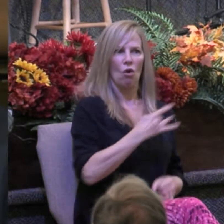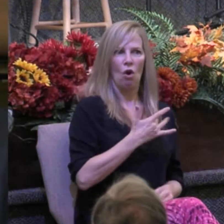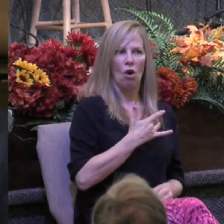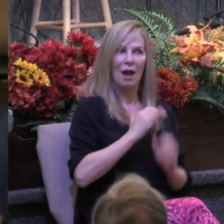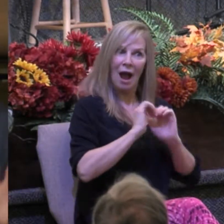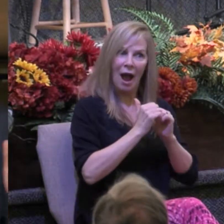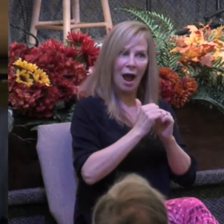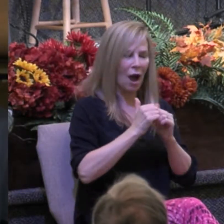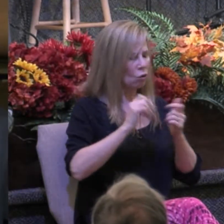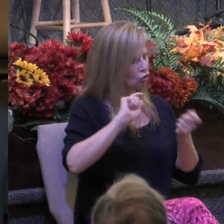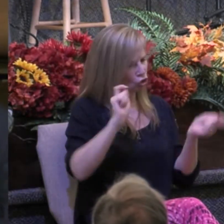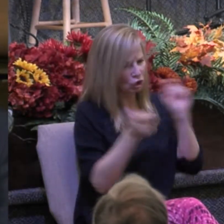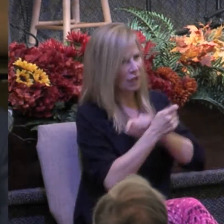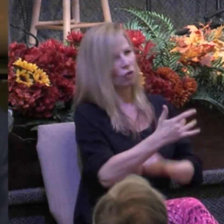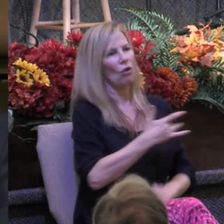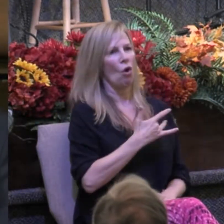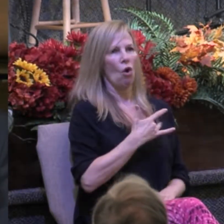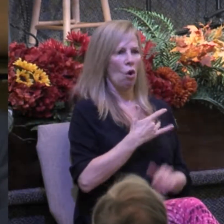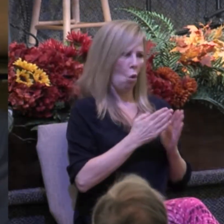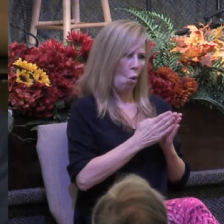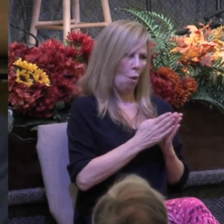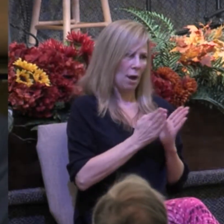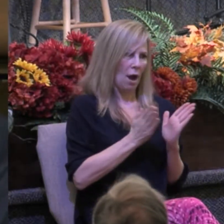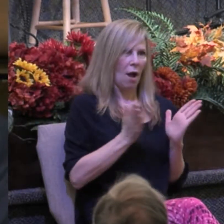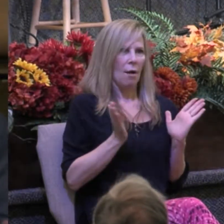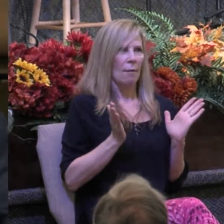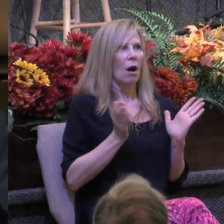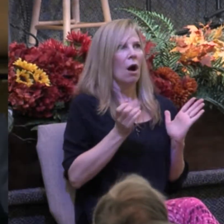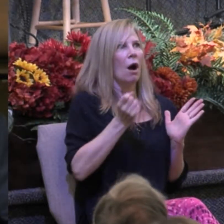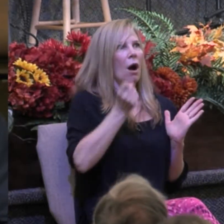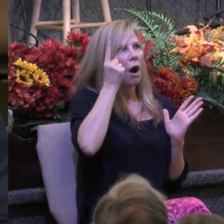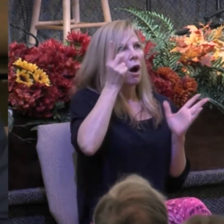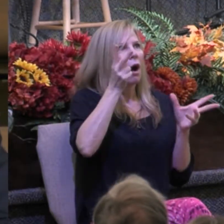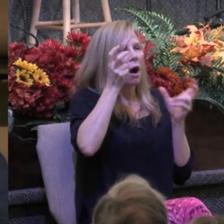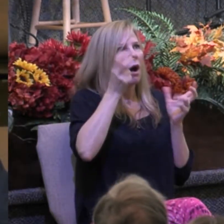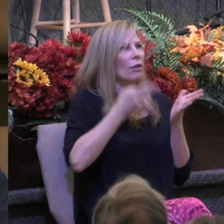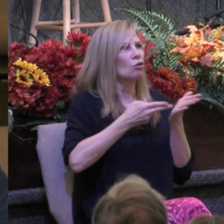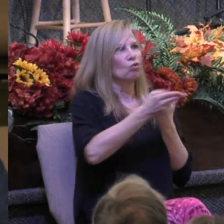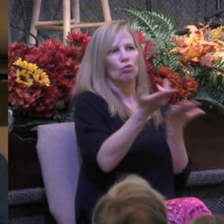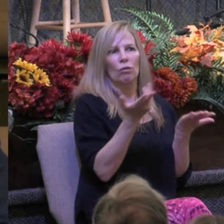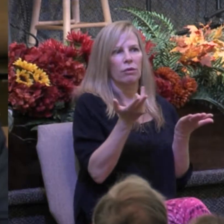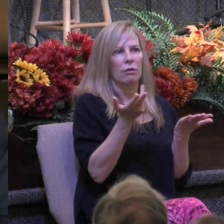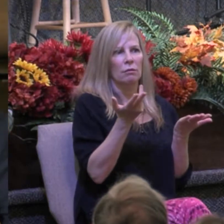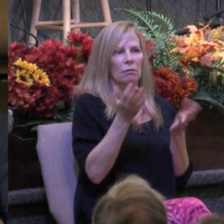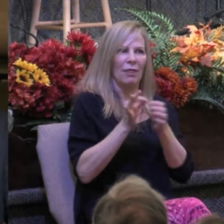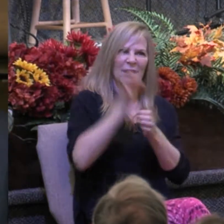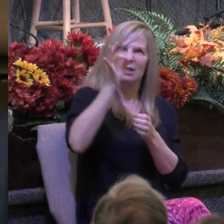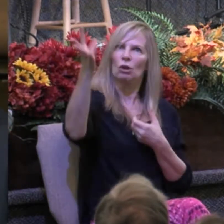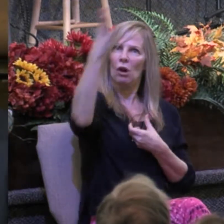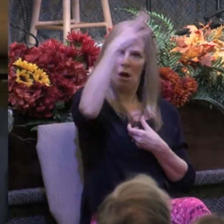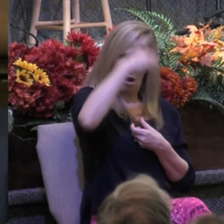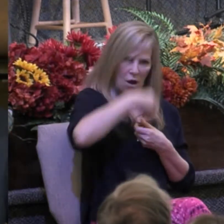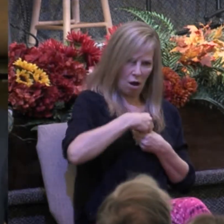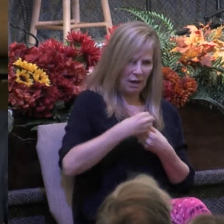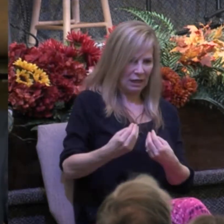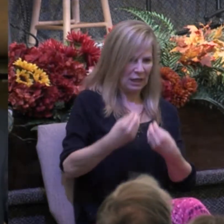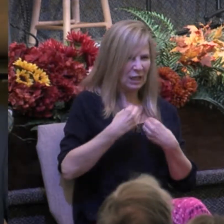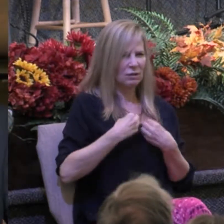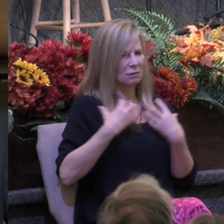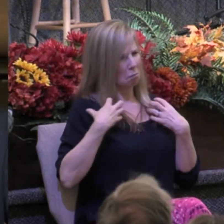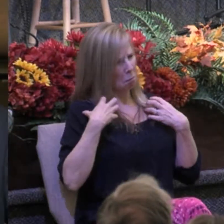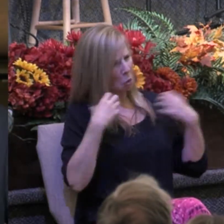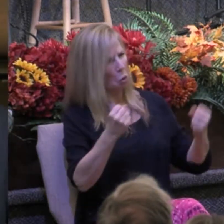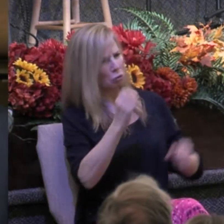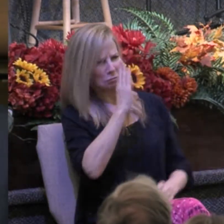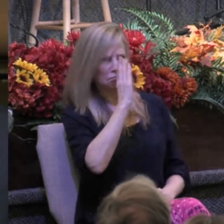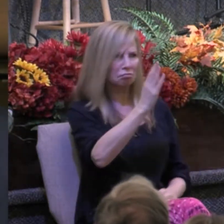and opening their hearts to the truth about Christ. It is the Holy Spirit who gives us boldness and courage to witness,